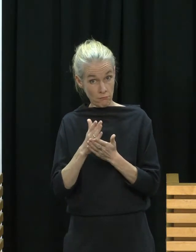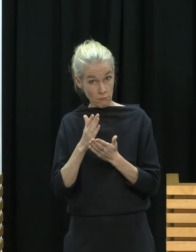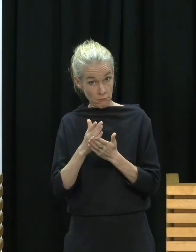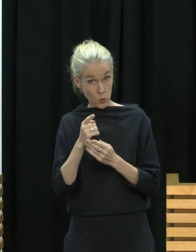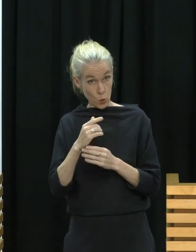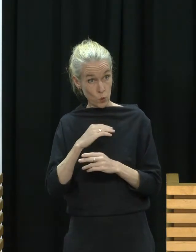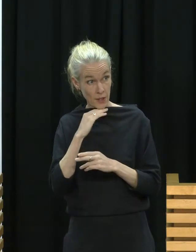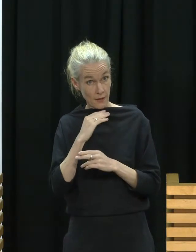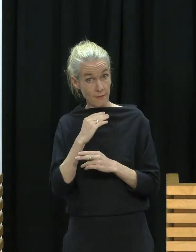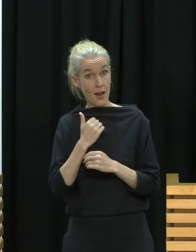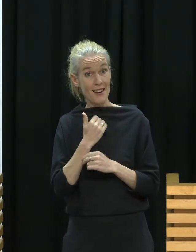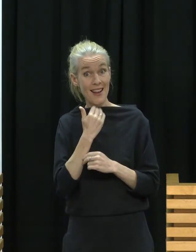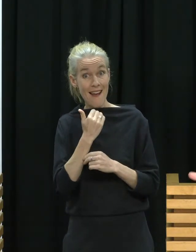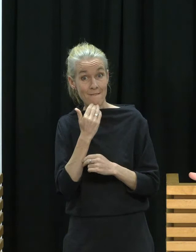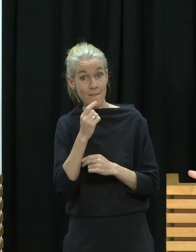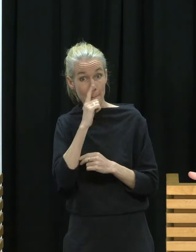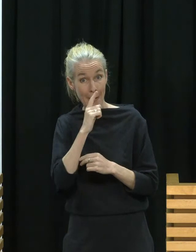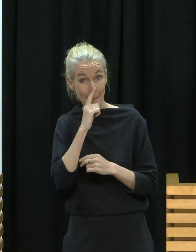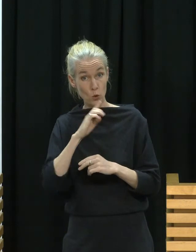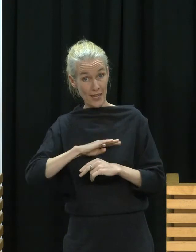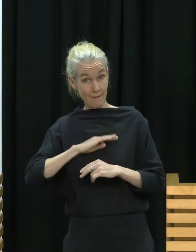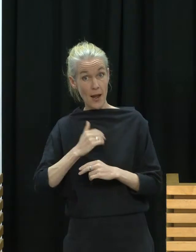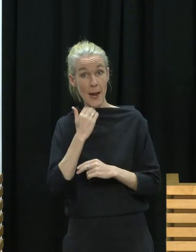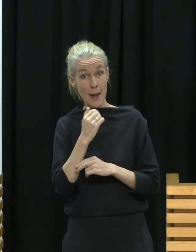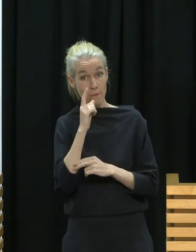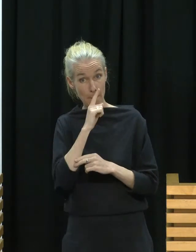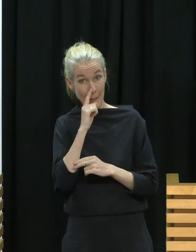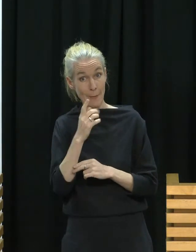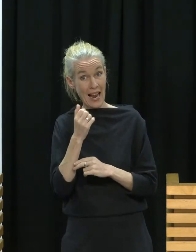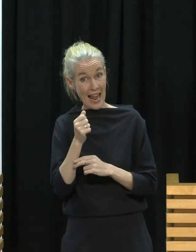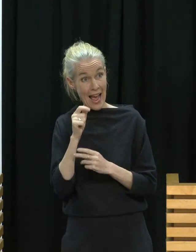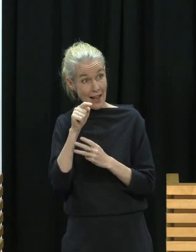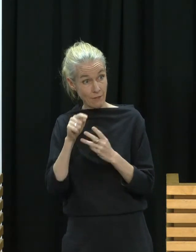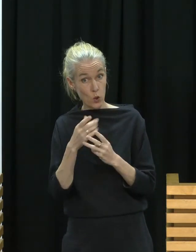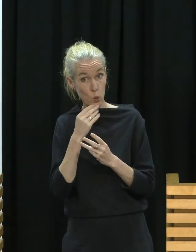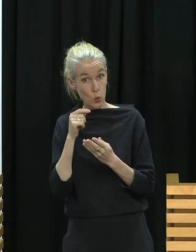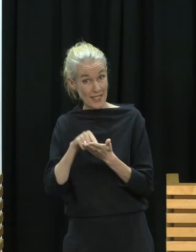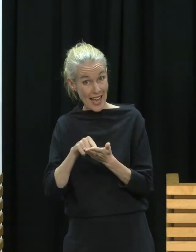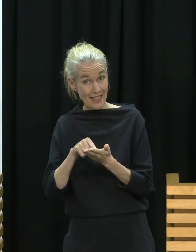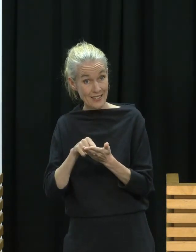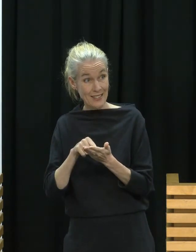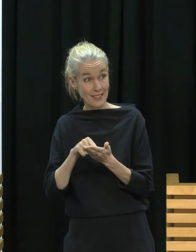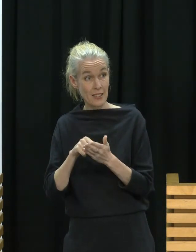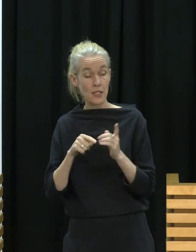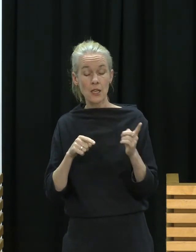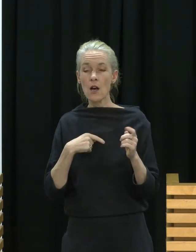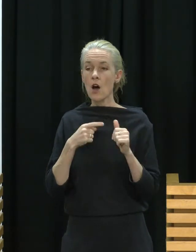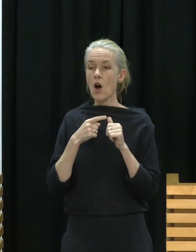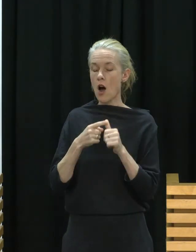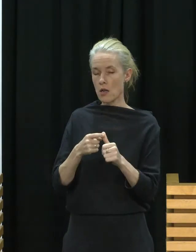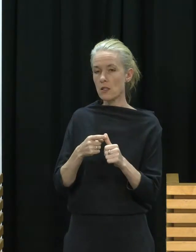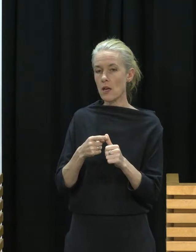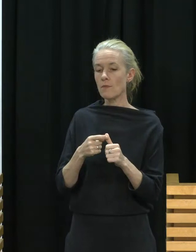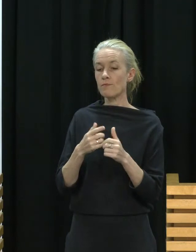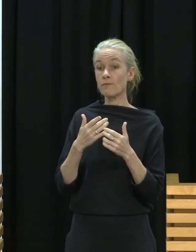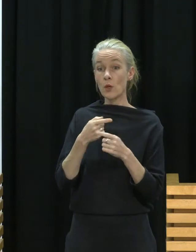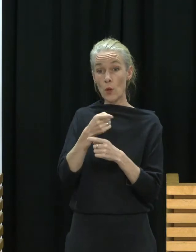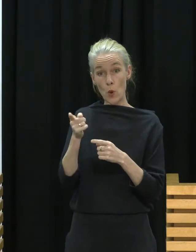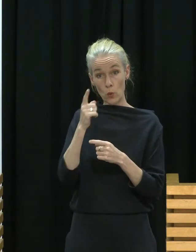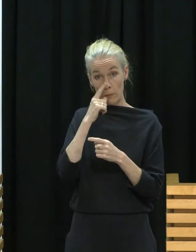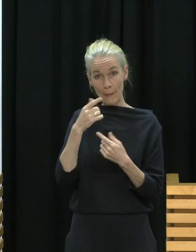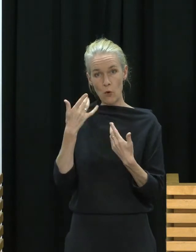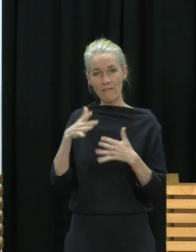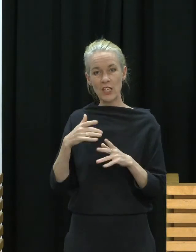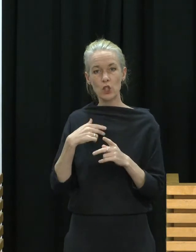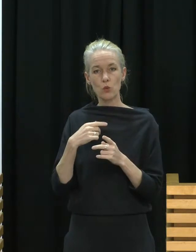there was certainly, it's certainly another tool in the toolkit to send out that notification to people who had Bluetooth turned on and were within